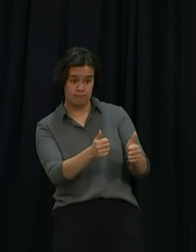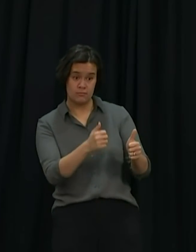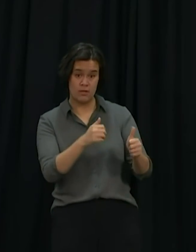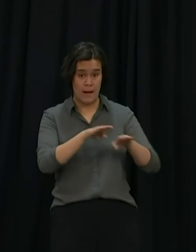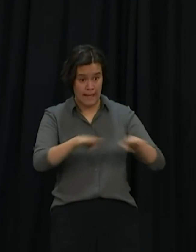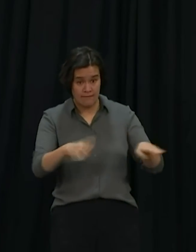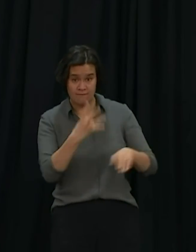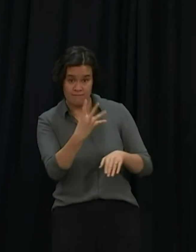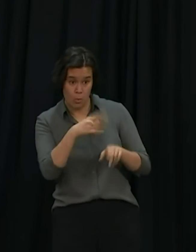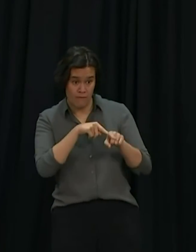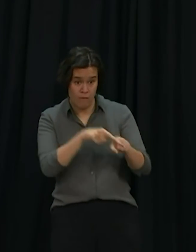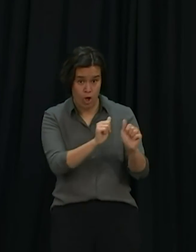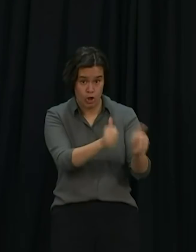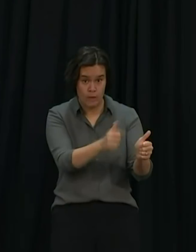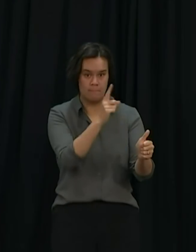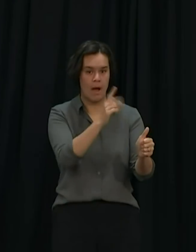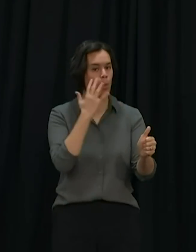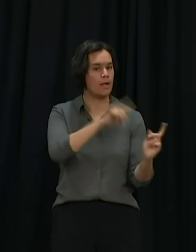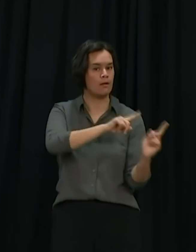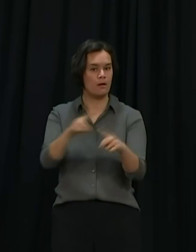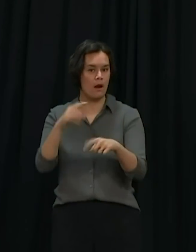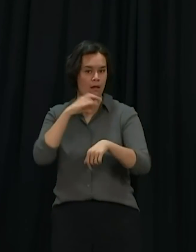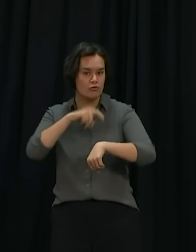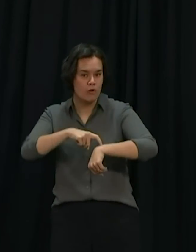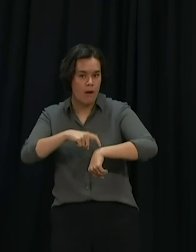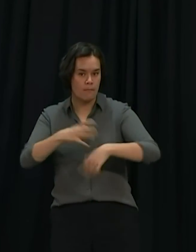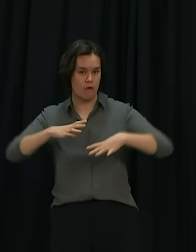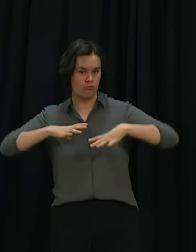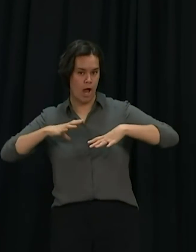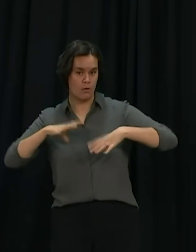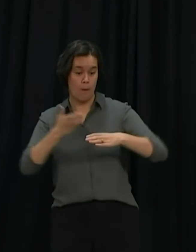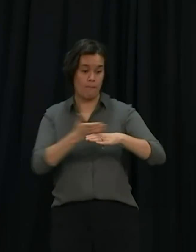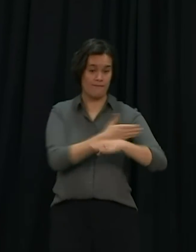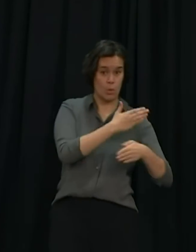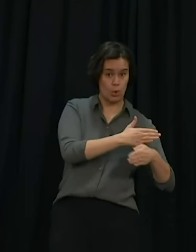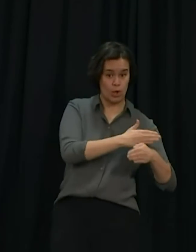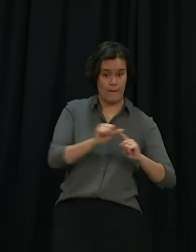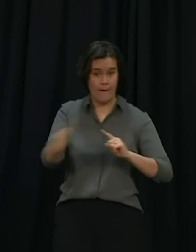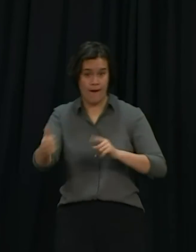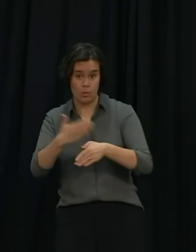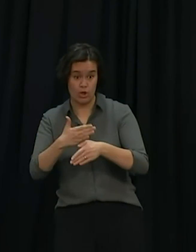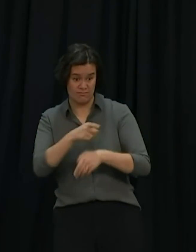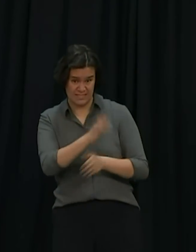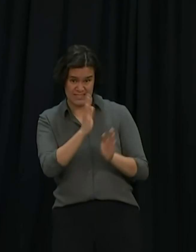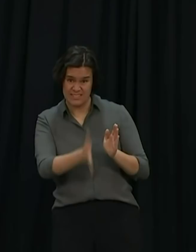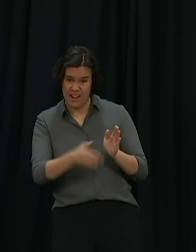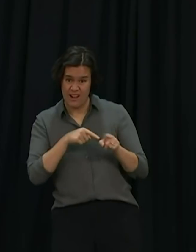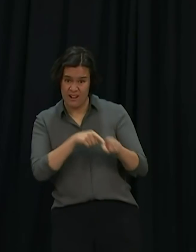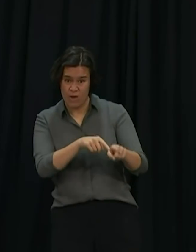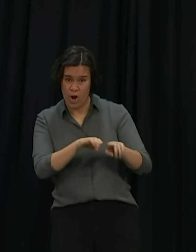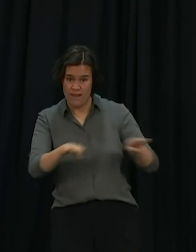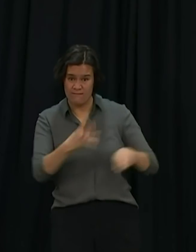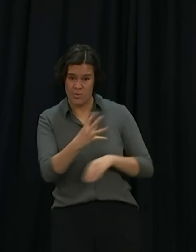even during break times. We're looking at all of this in more detail. If we need to tighten up our restrictions